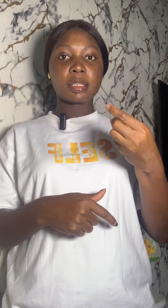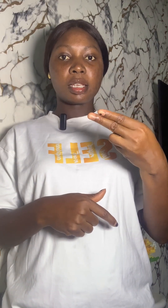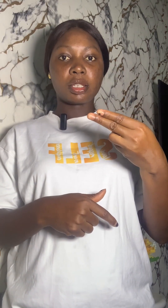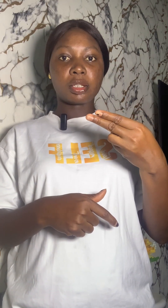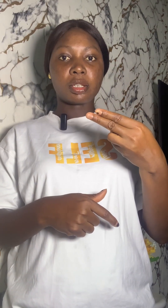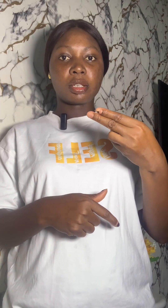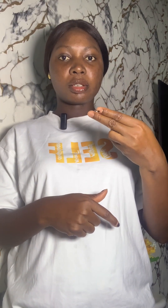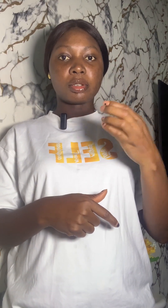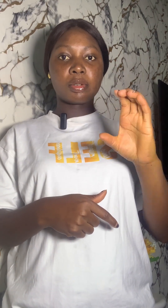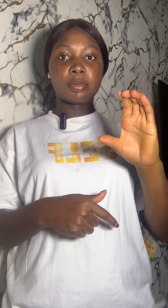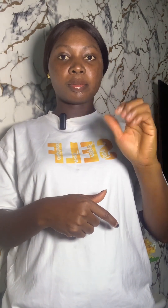C-A-S-H. So